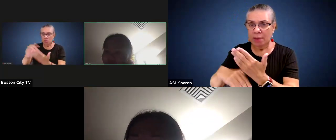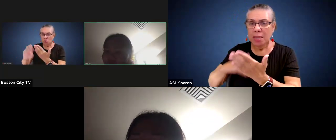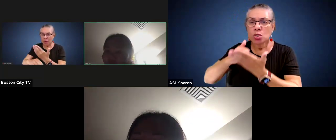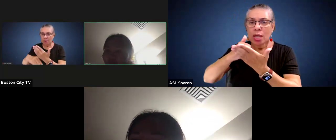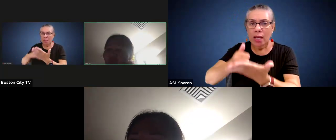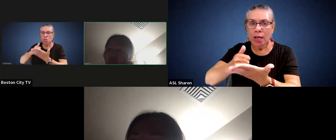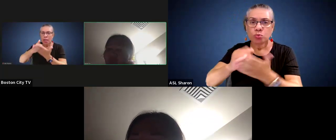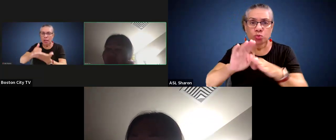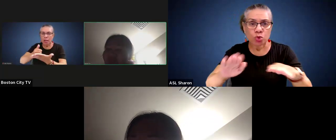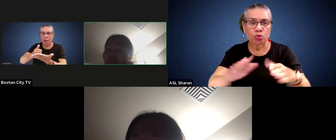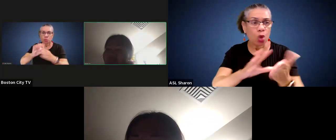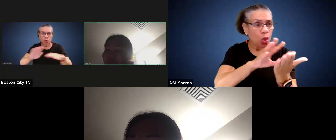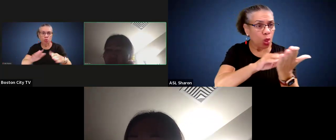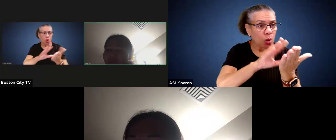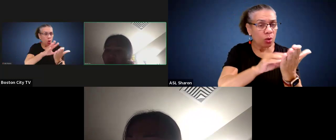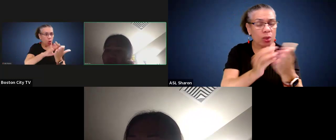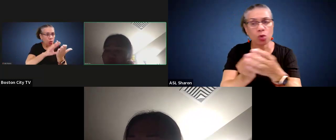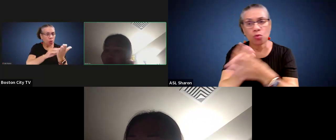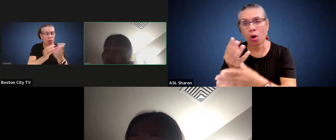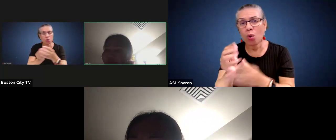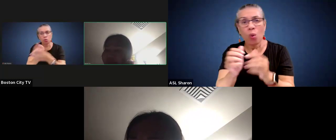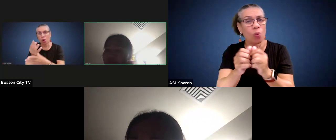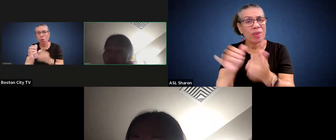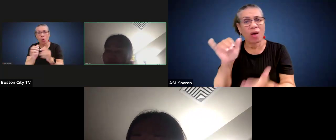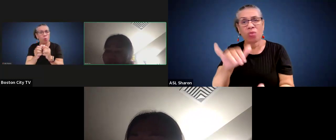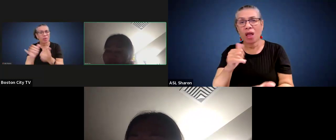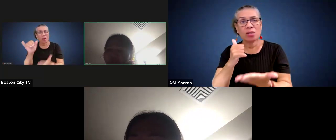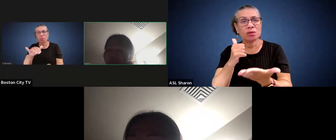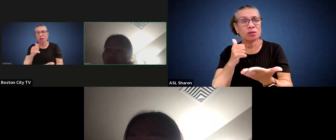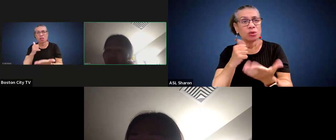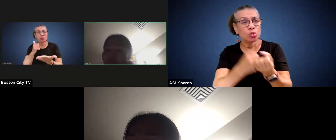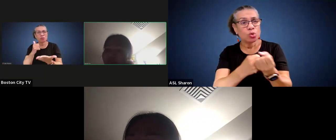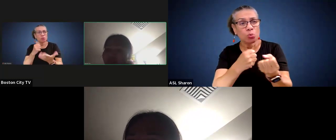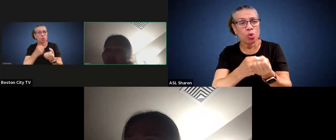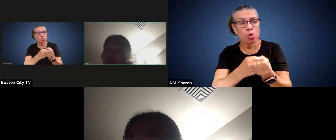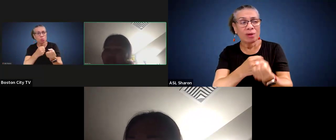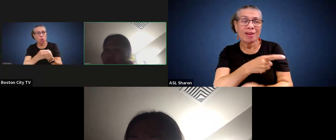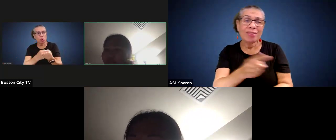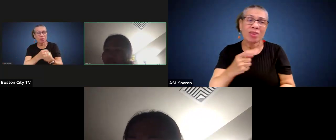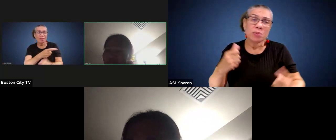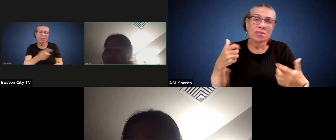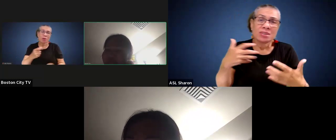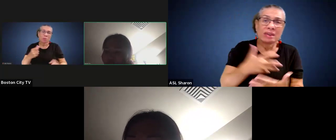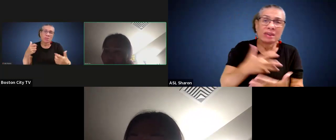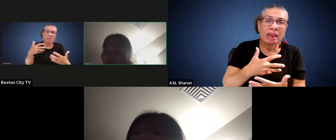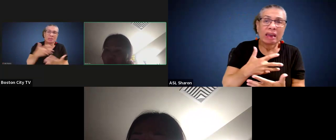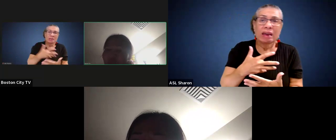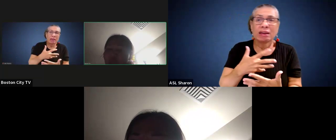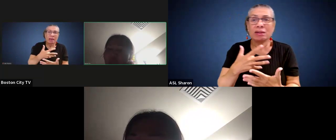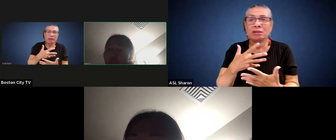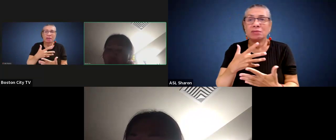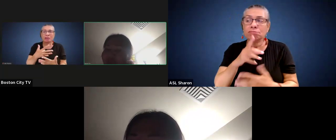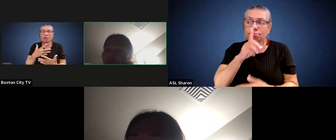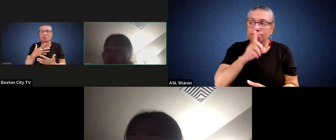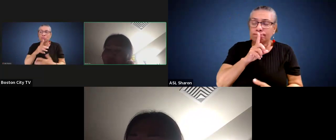grow. Without the support, our children may feel scared, frustrated, and even depressed in school.